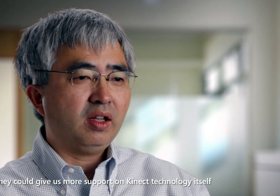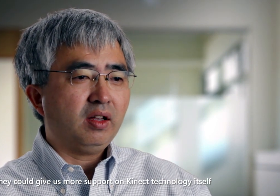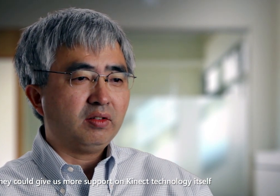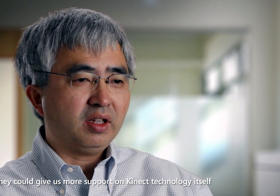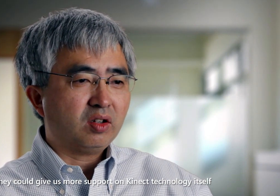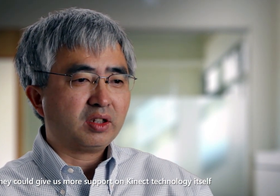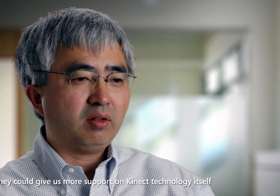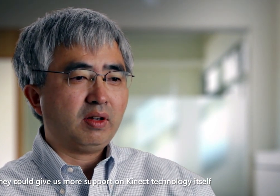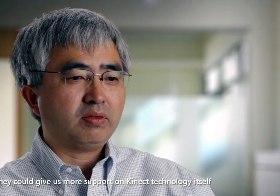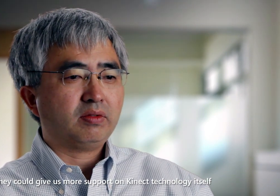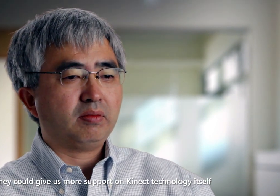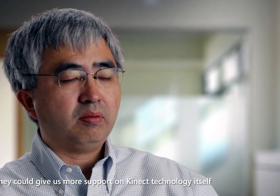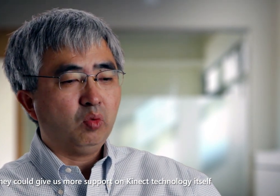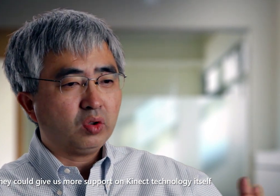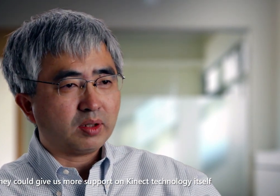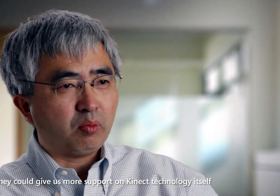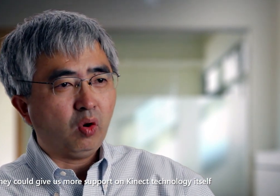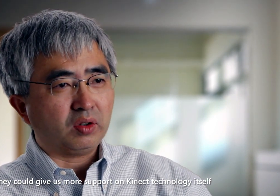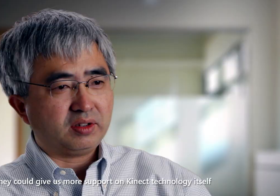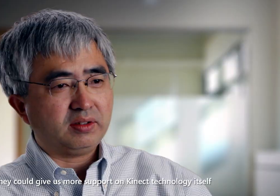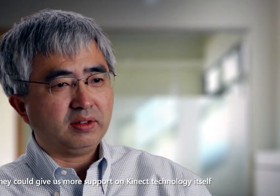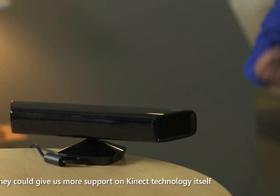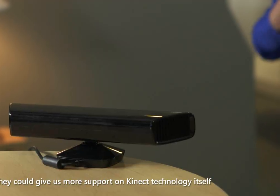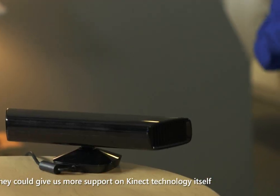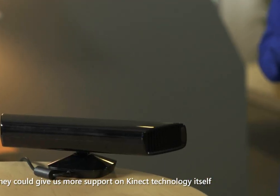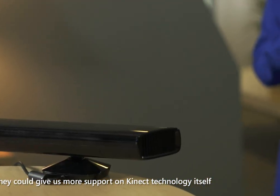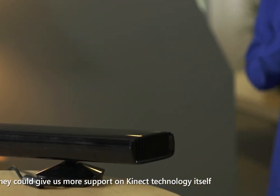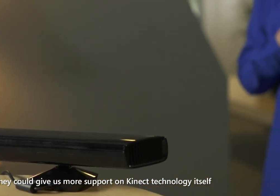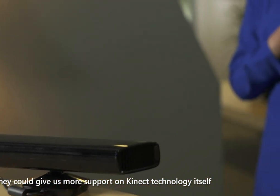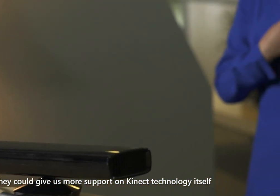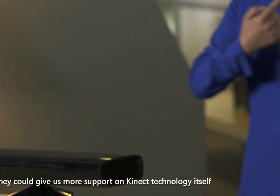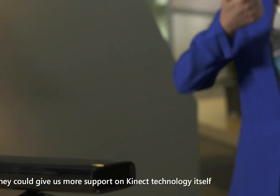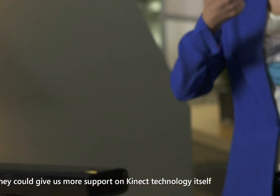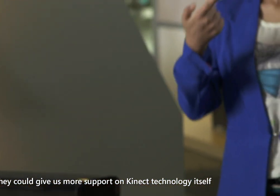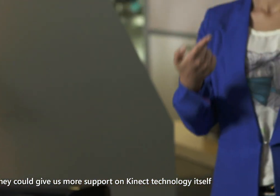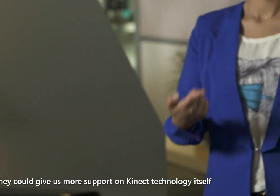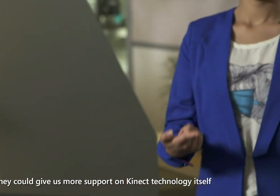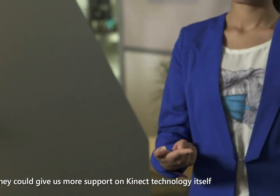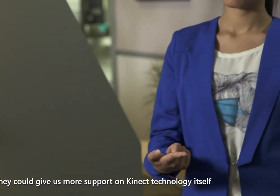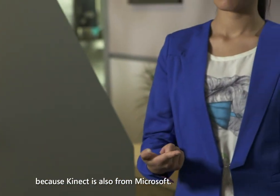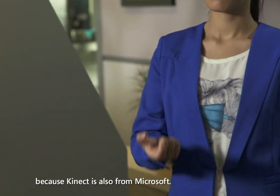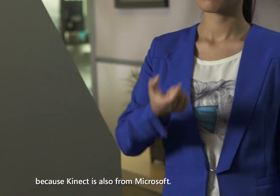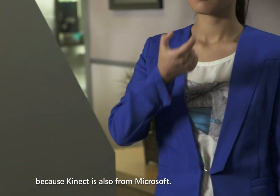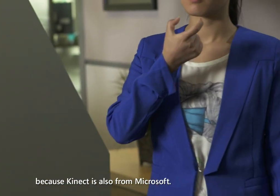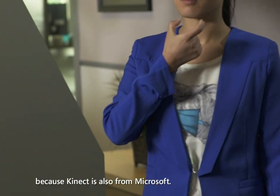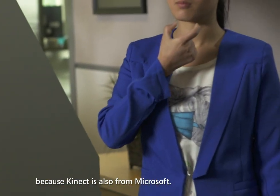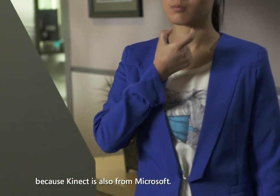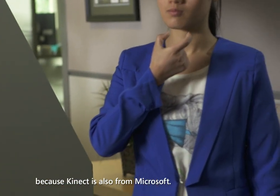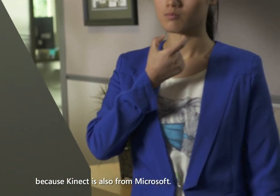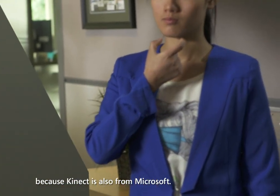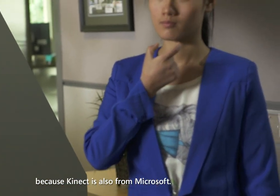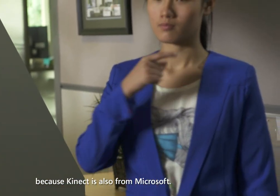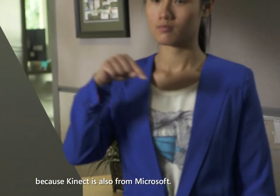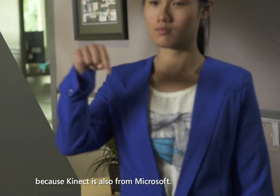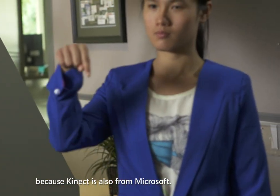they could give us more support on Kinect technology itself because Kinect from Microsoft.